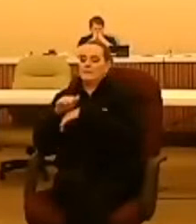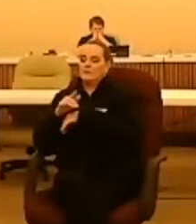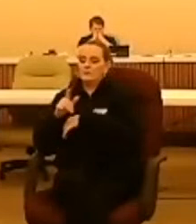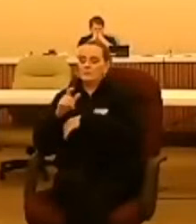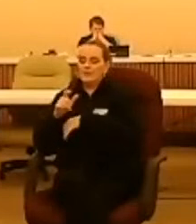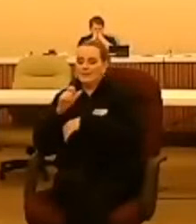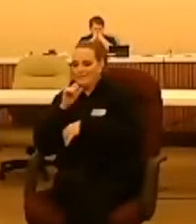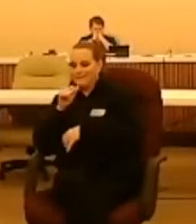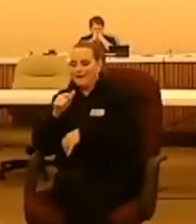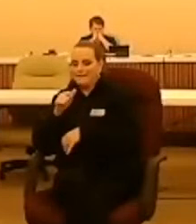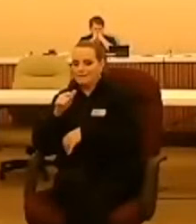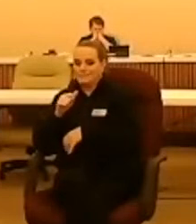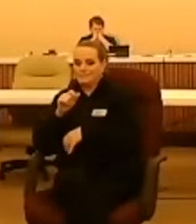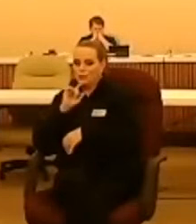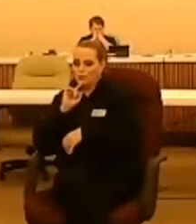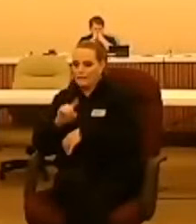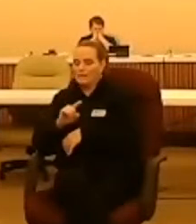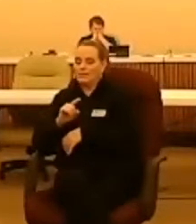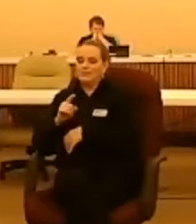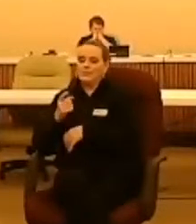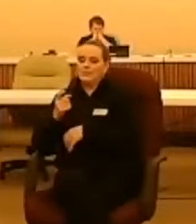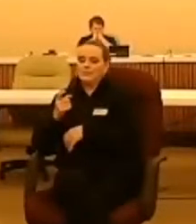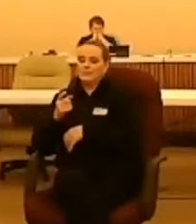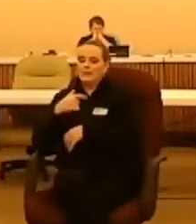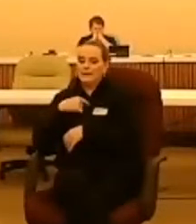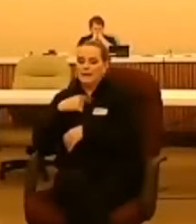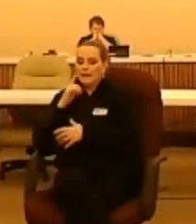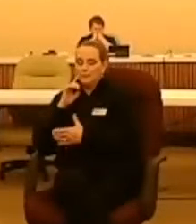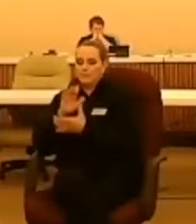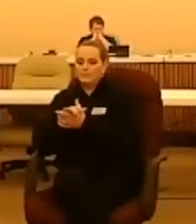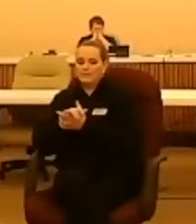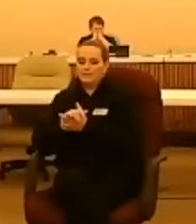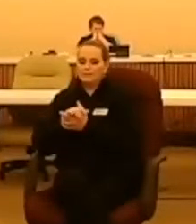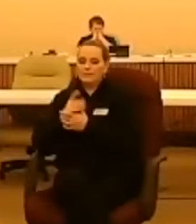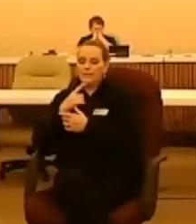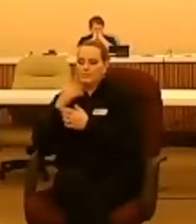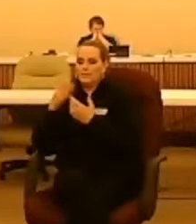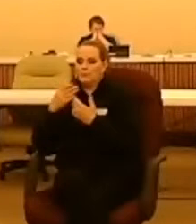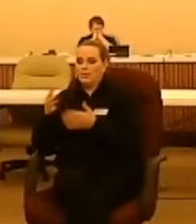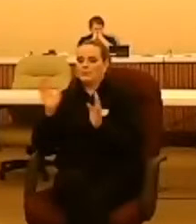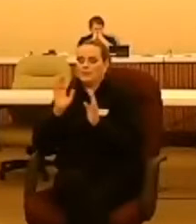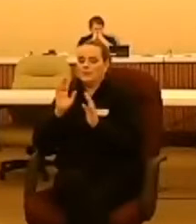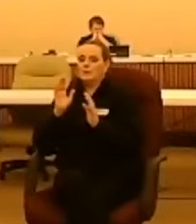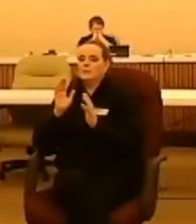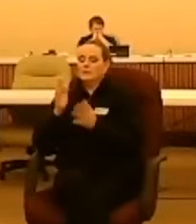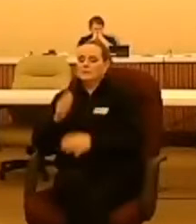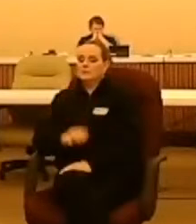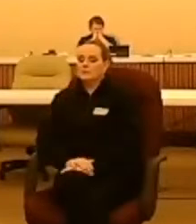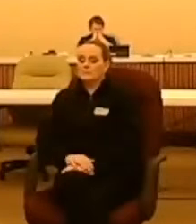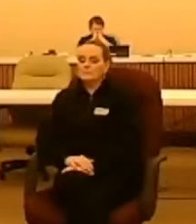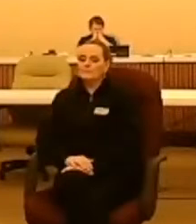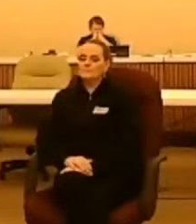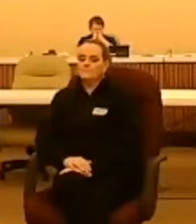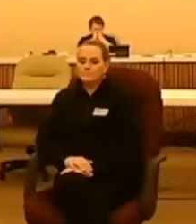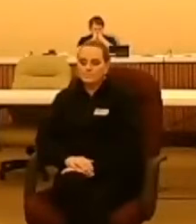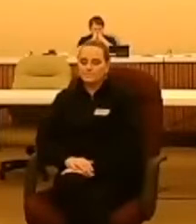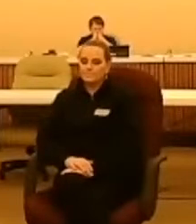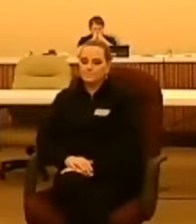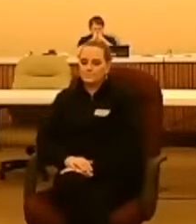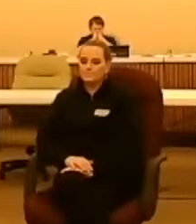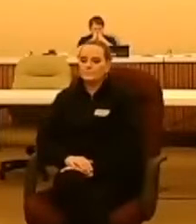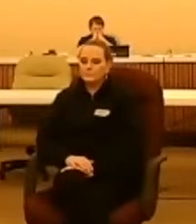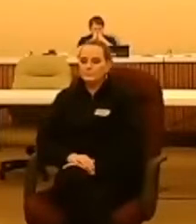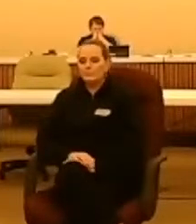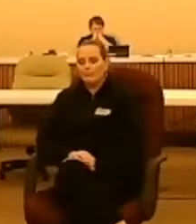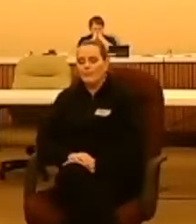unfounded. And I believe that would be public, although there are issues about